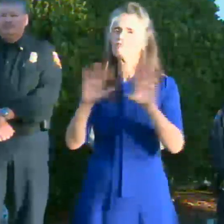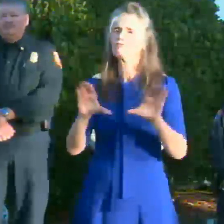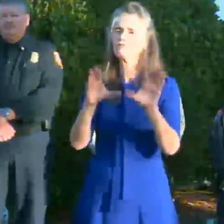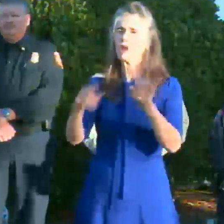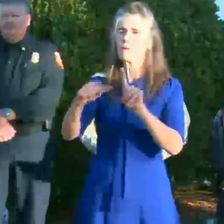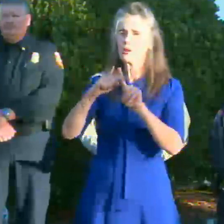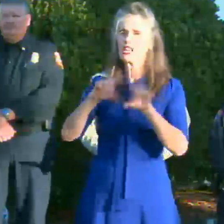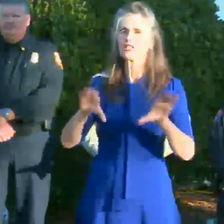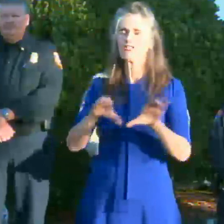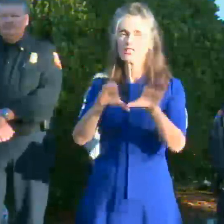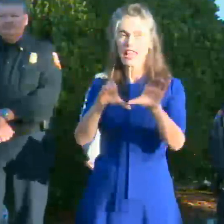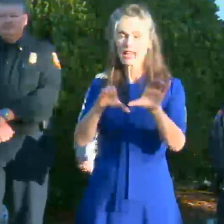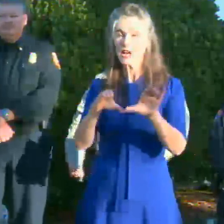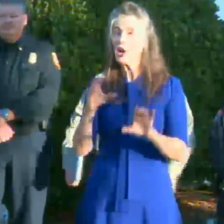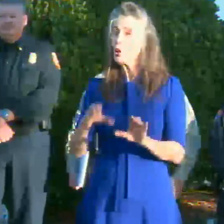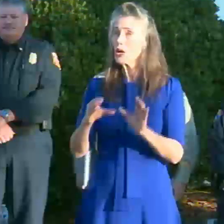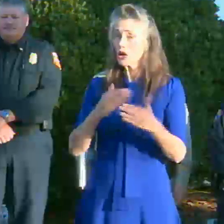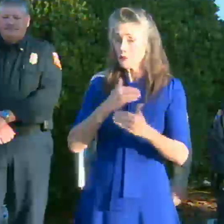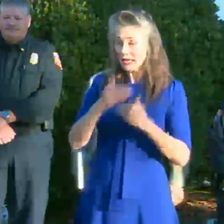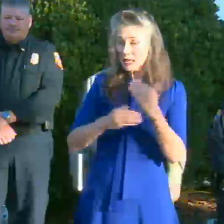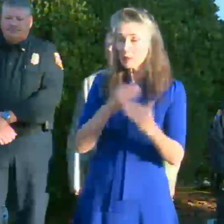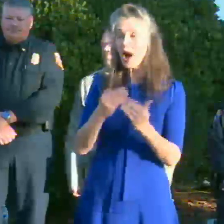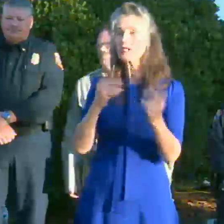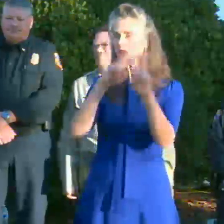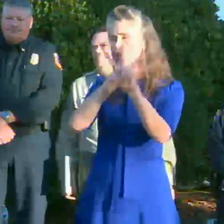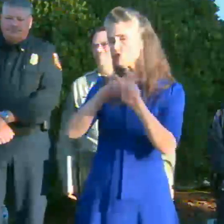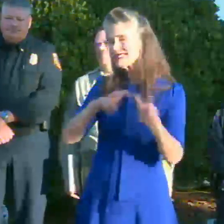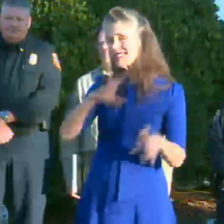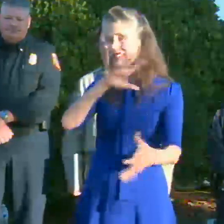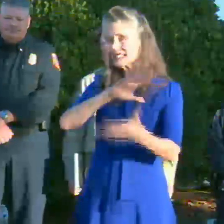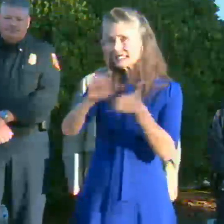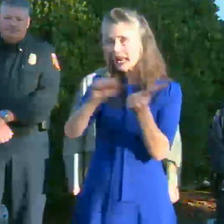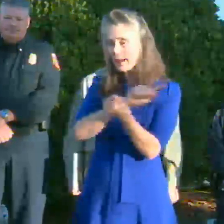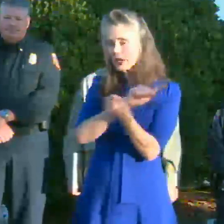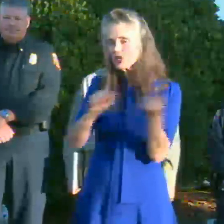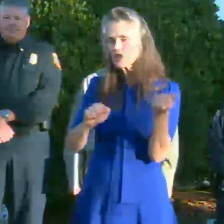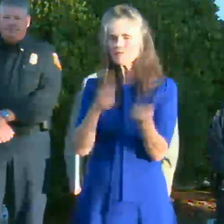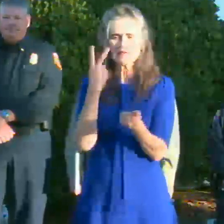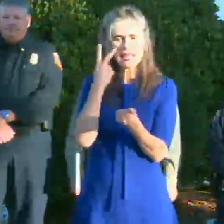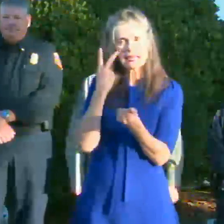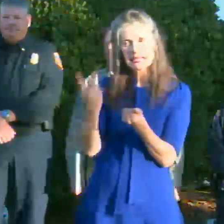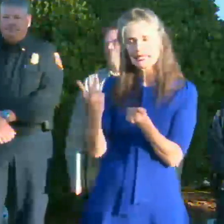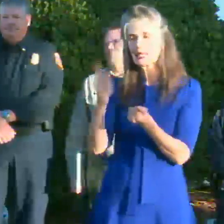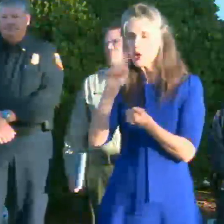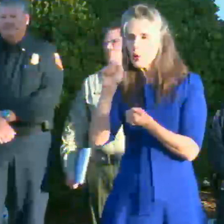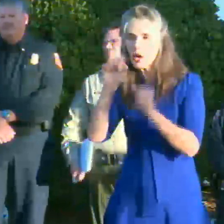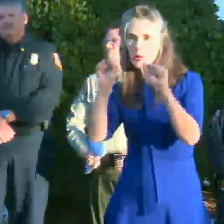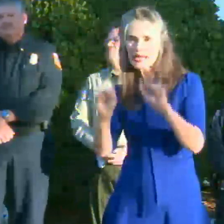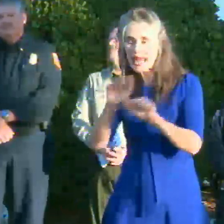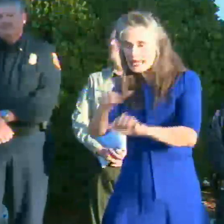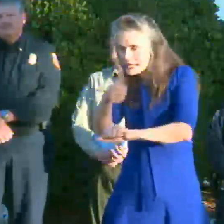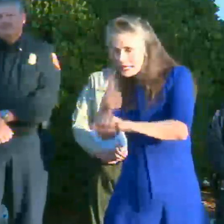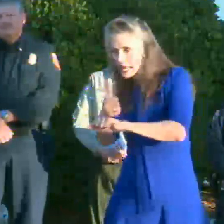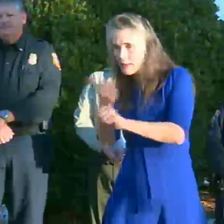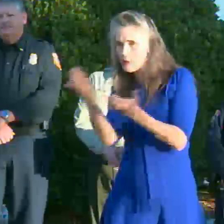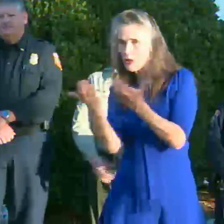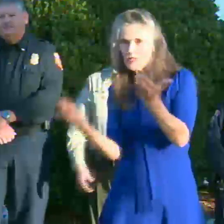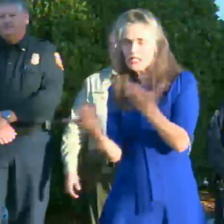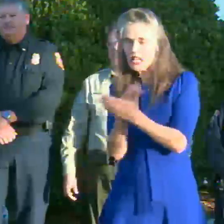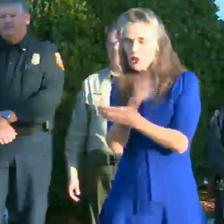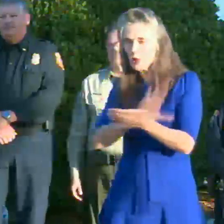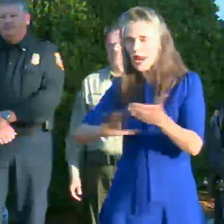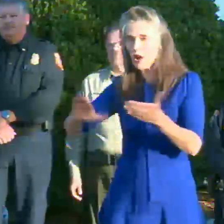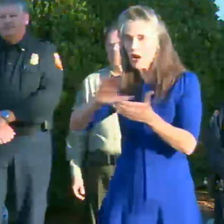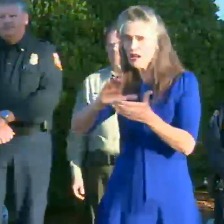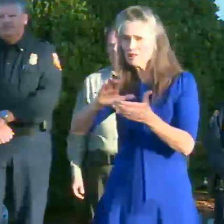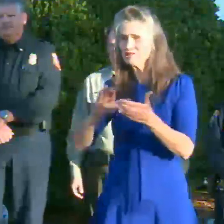known infrastructure damage and assessing damage and delivery capability in new areas. The boiled water notice